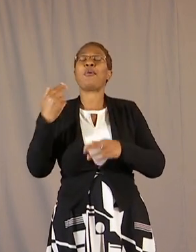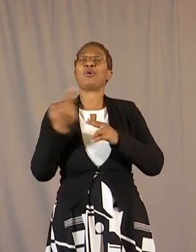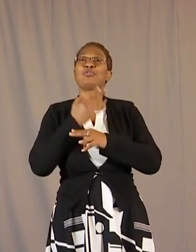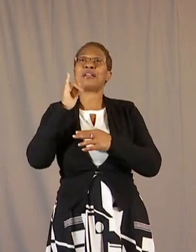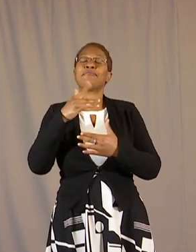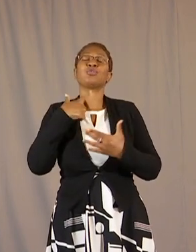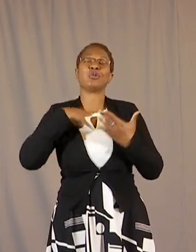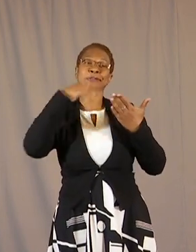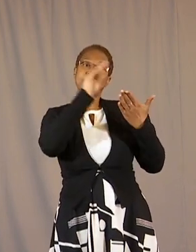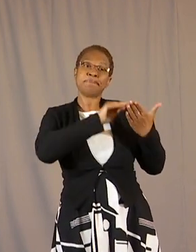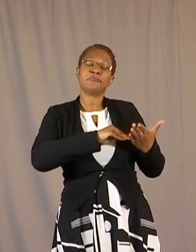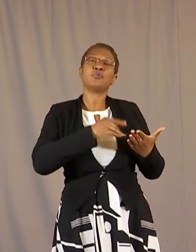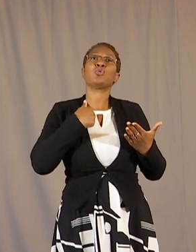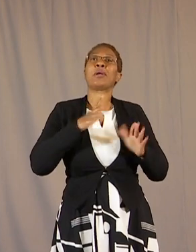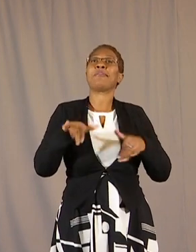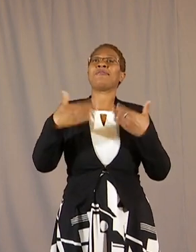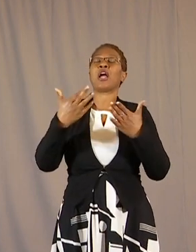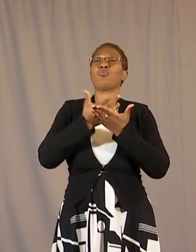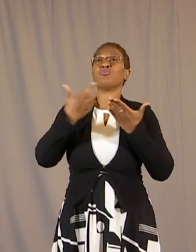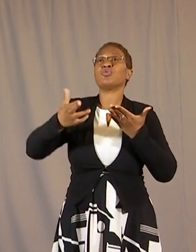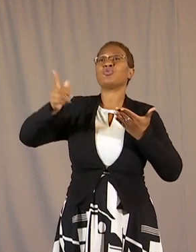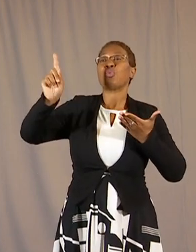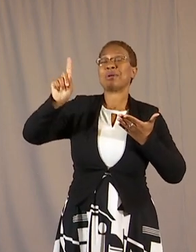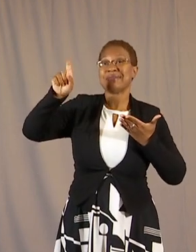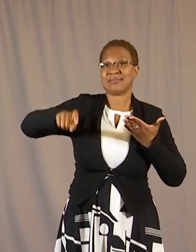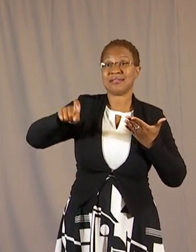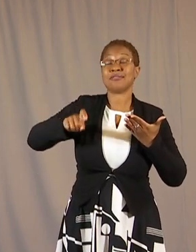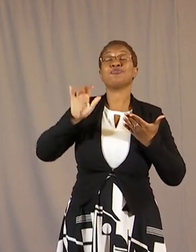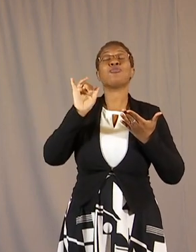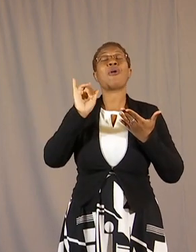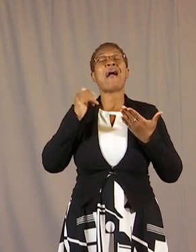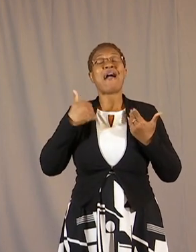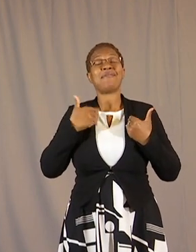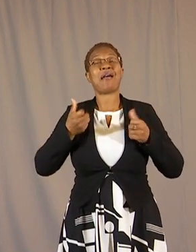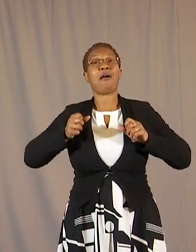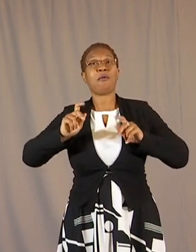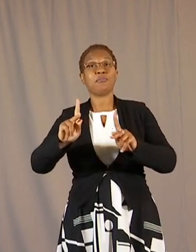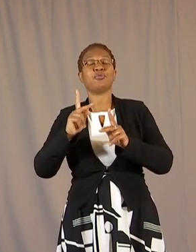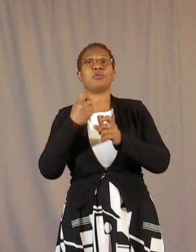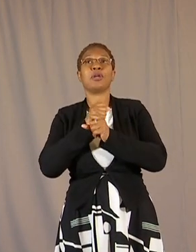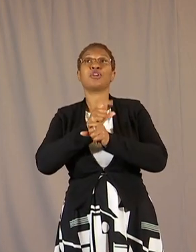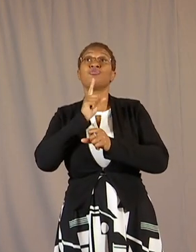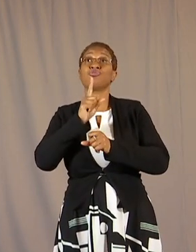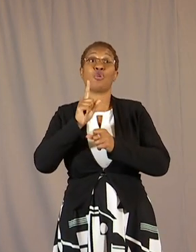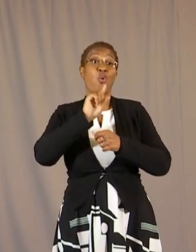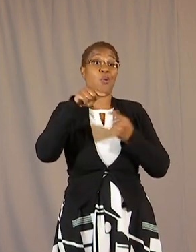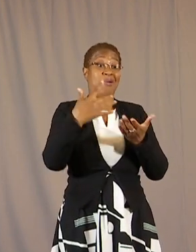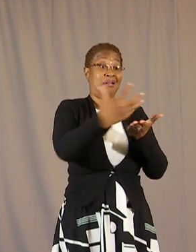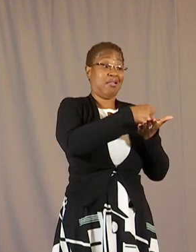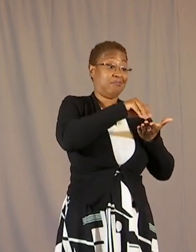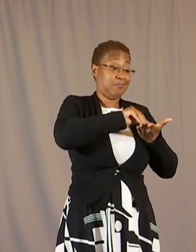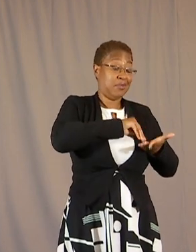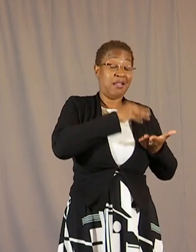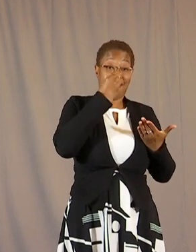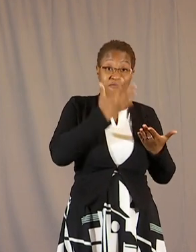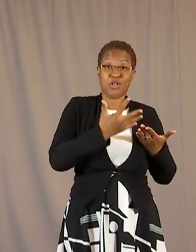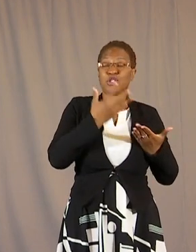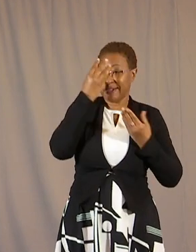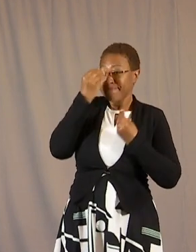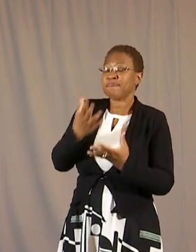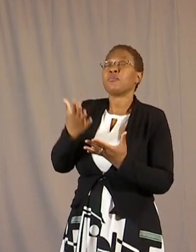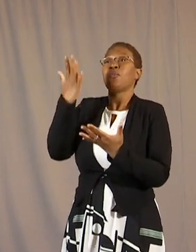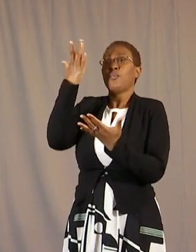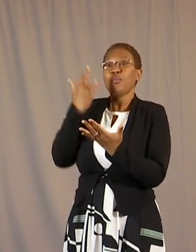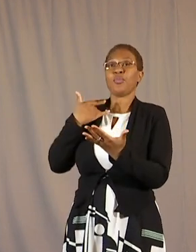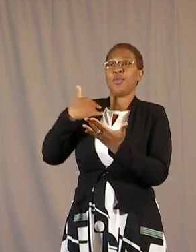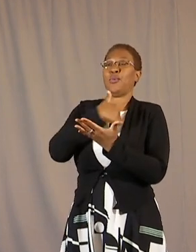So having that opportunity to convey the importance of collecting those data and having the individual realize that they,